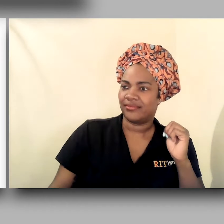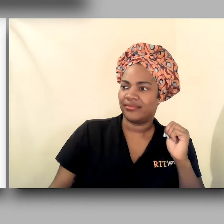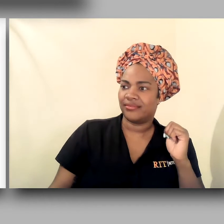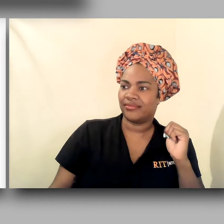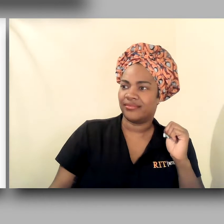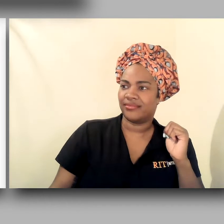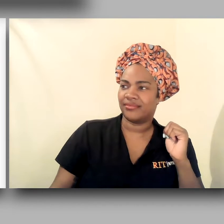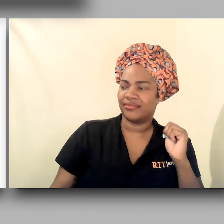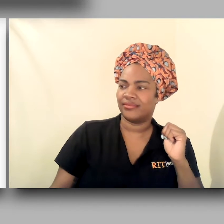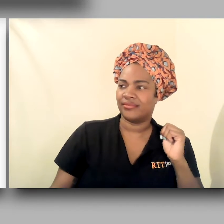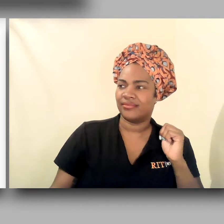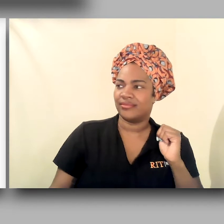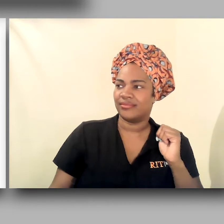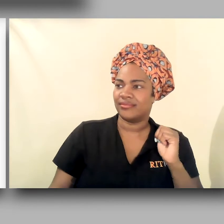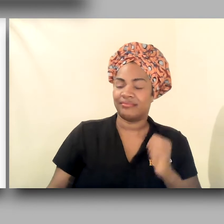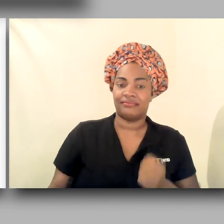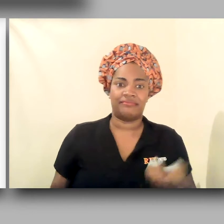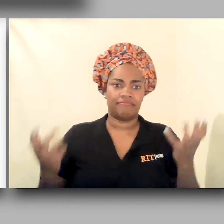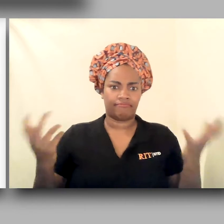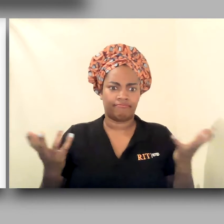Okay, which one do you think?